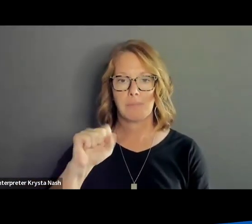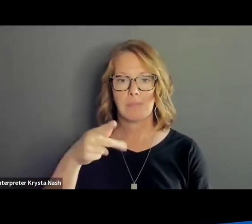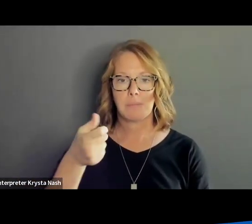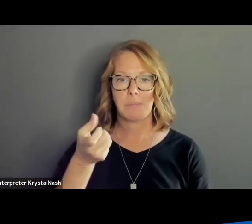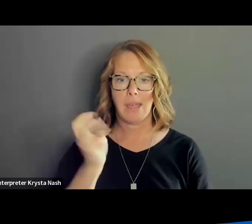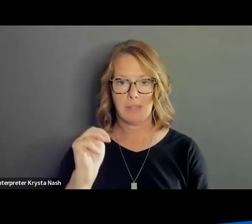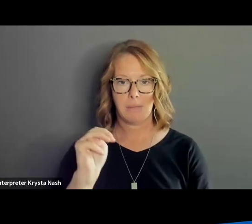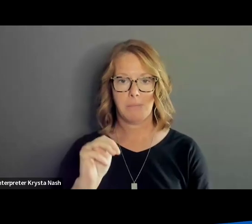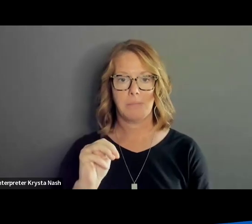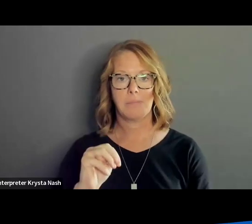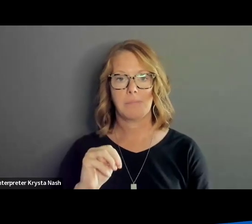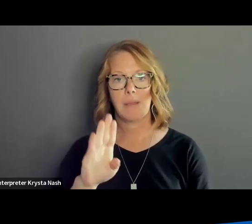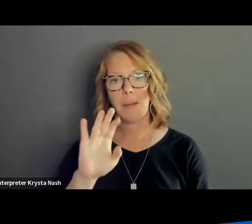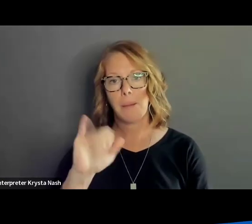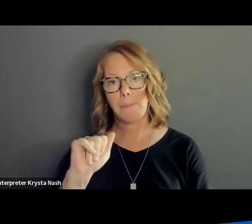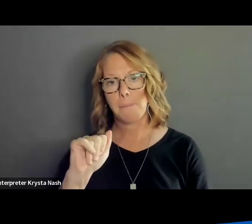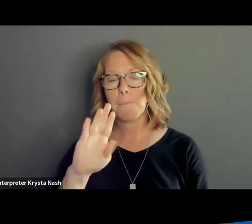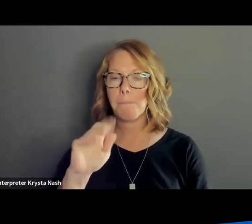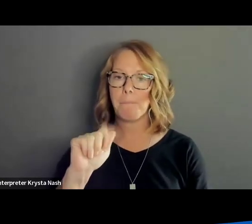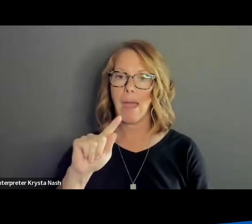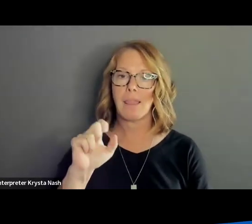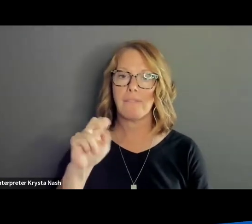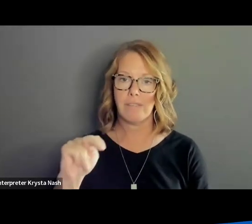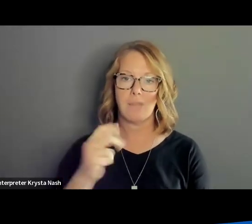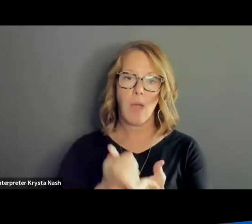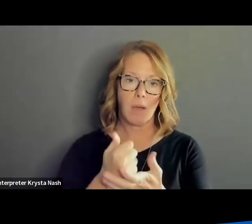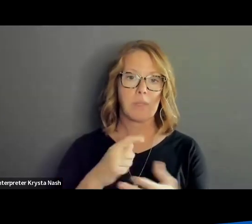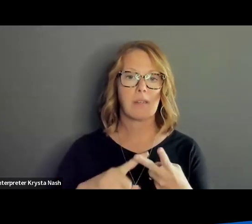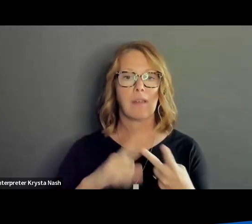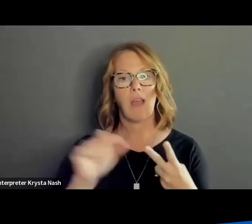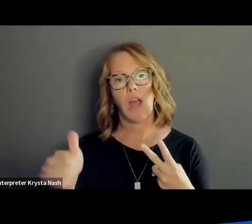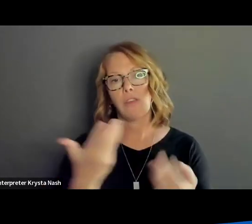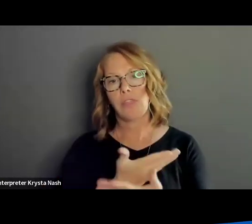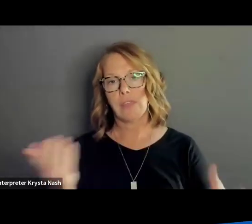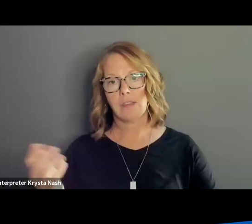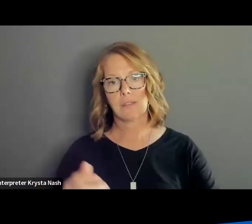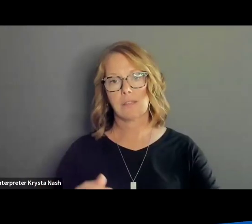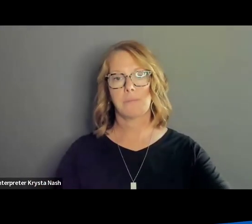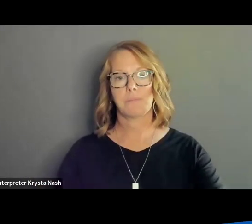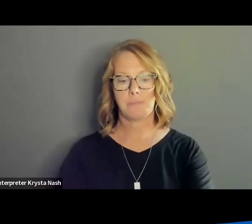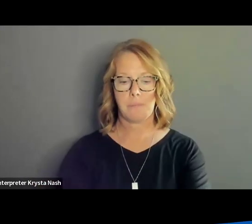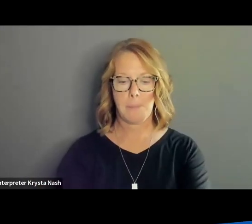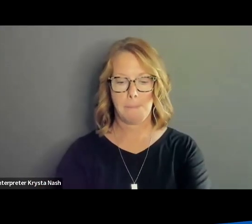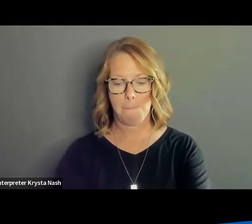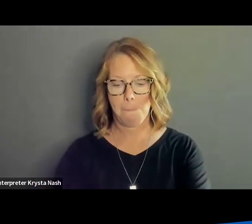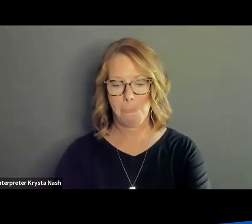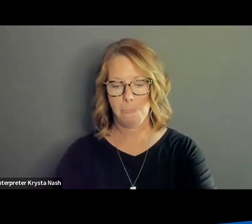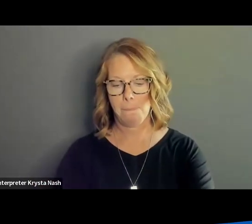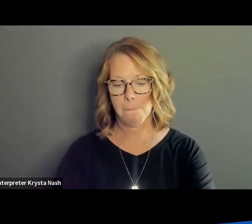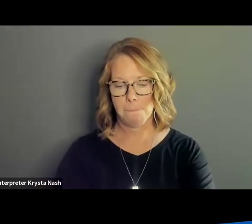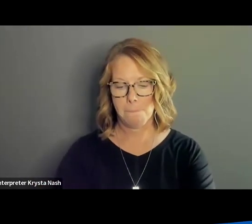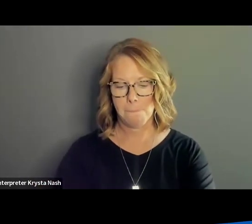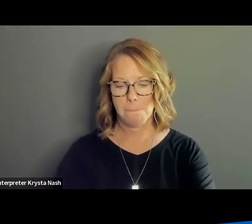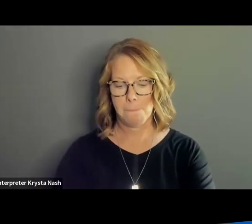Can you talk about baclofen? And baclofen helps. There's a lot of other things. People are going more to with tone